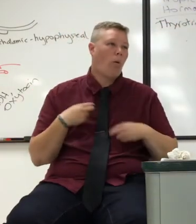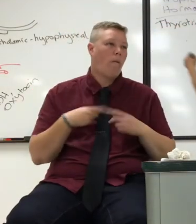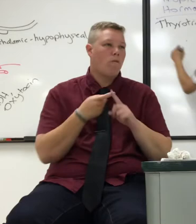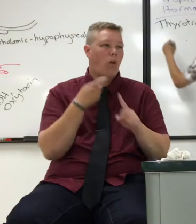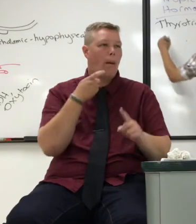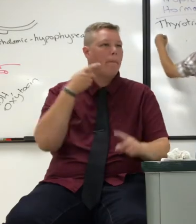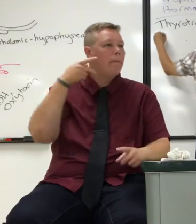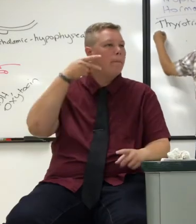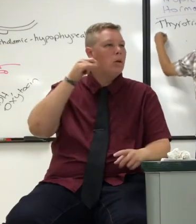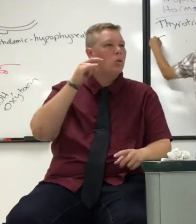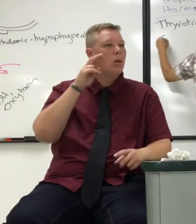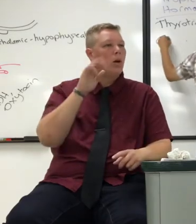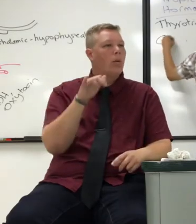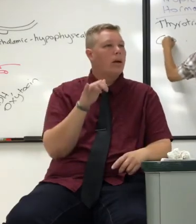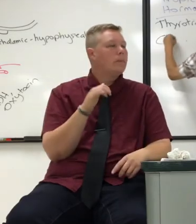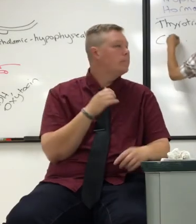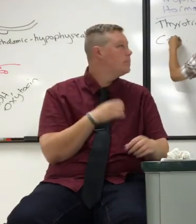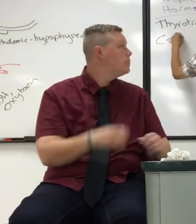CRH stands for